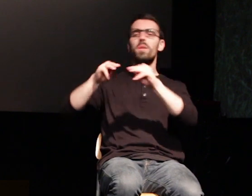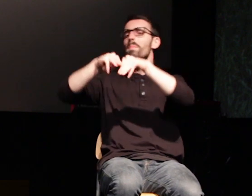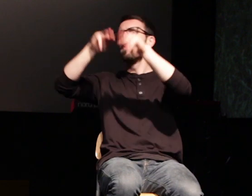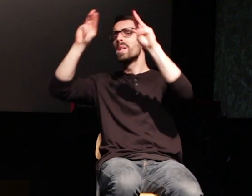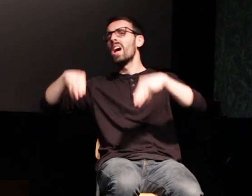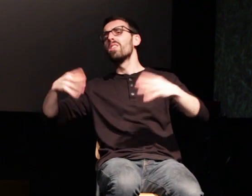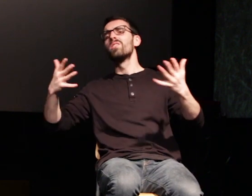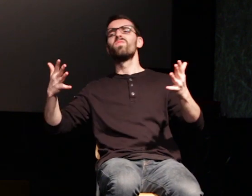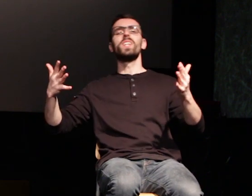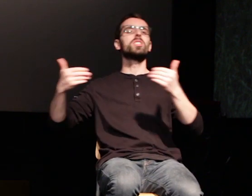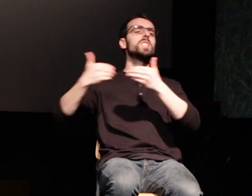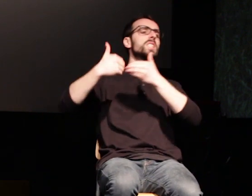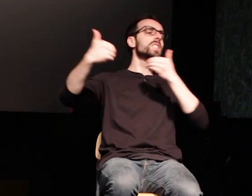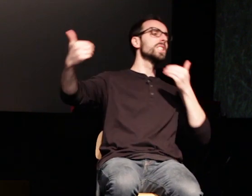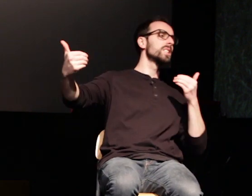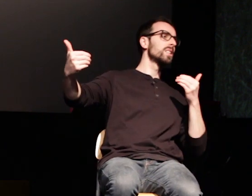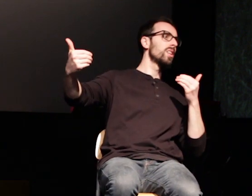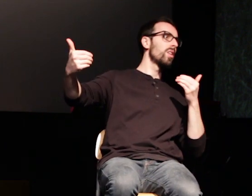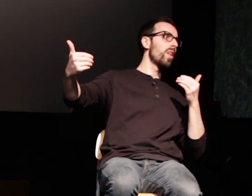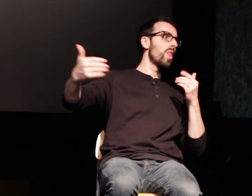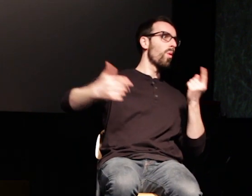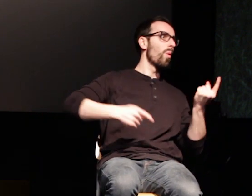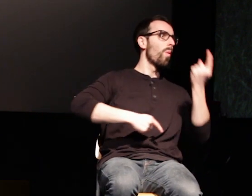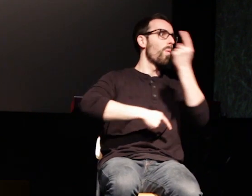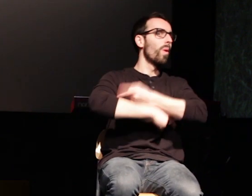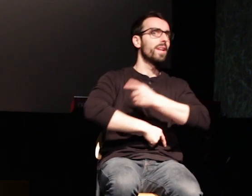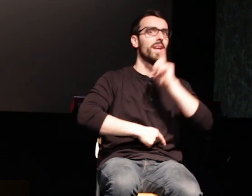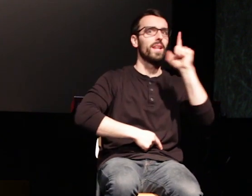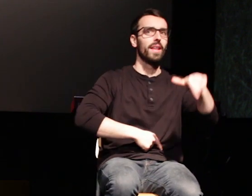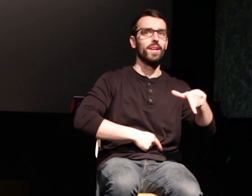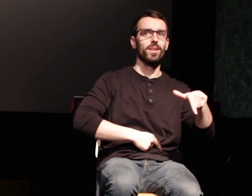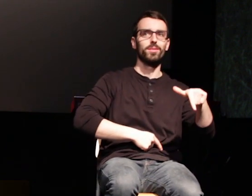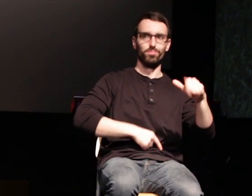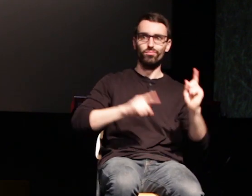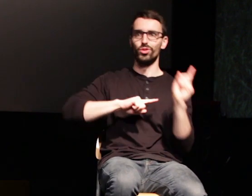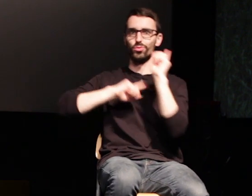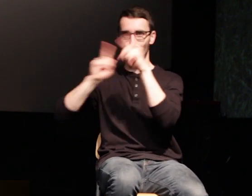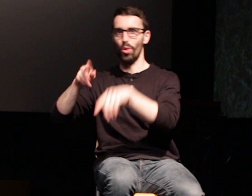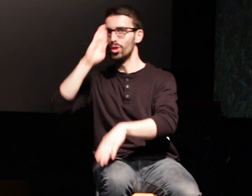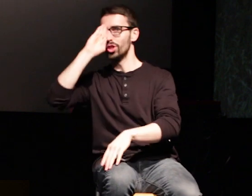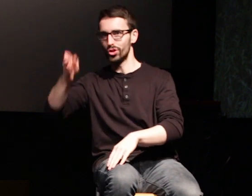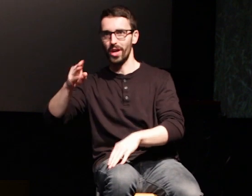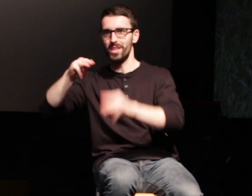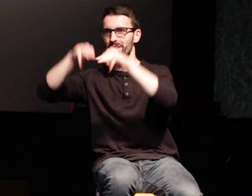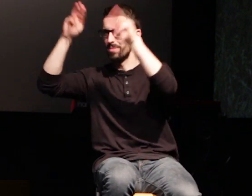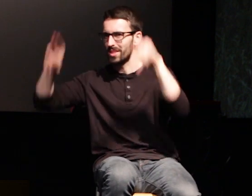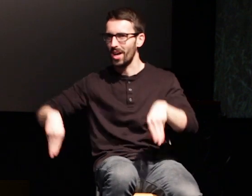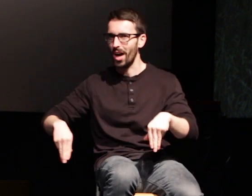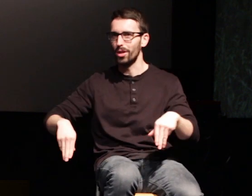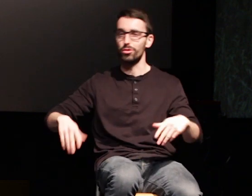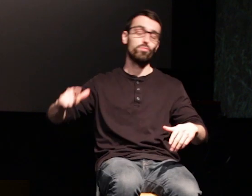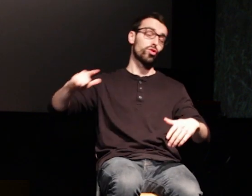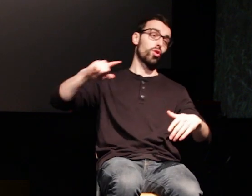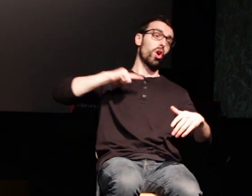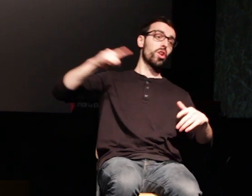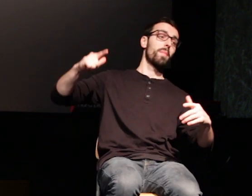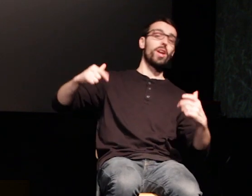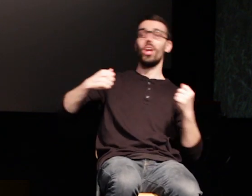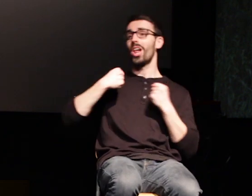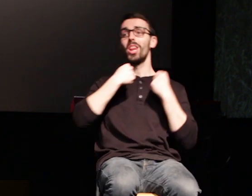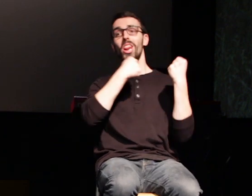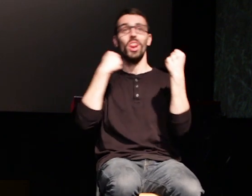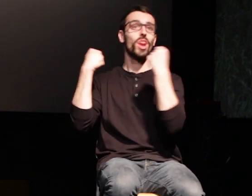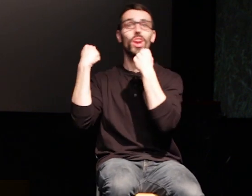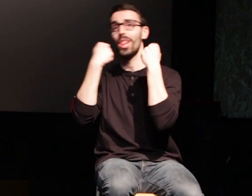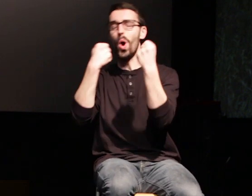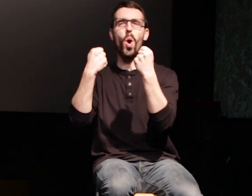later, we're done. And 24 hours later, you're like, I have no idea, but I just ended up in the drive-thru. It's like muscle memory, and then you look, and you're like, I'm gonna be smart,